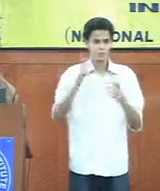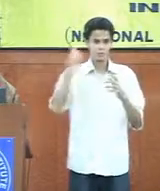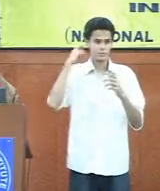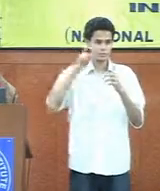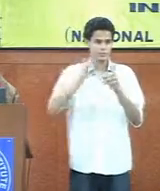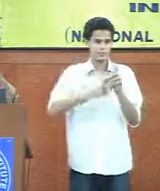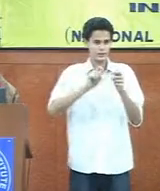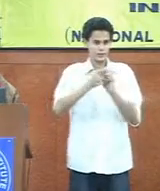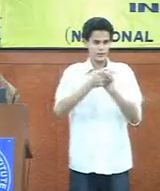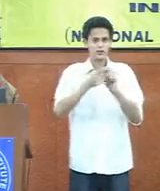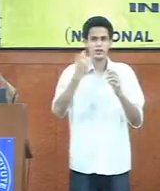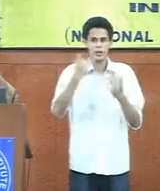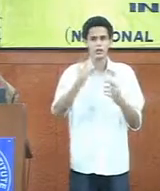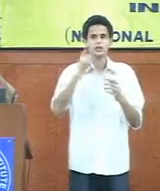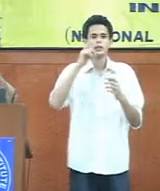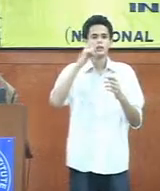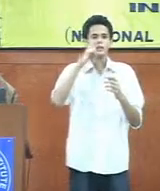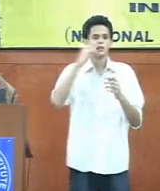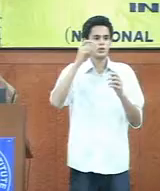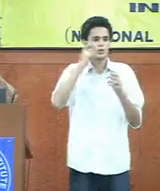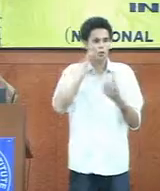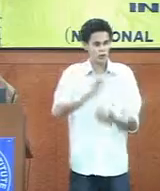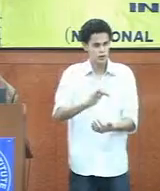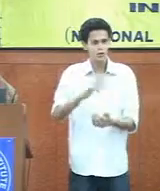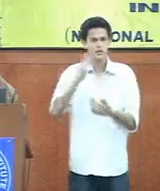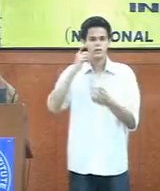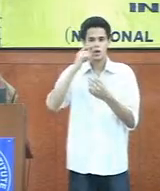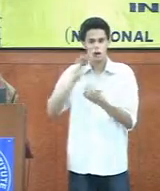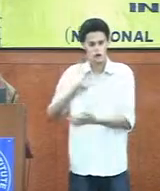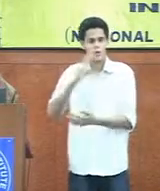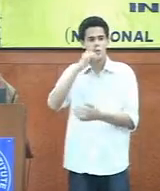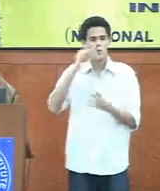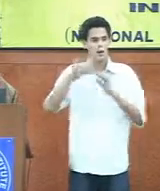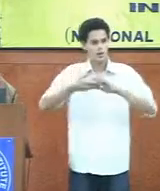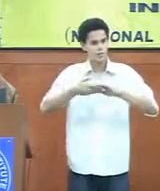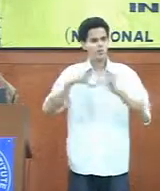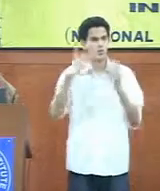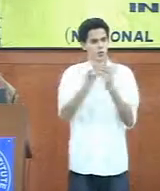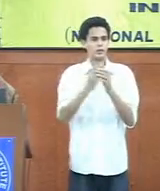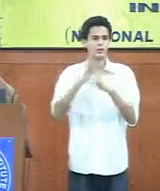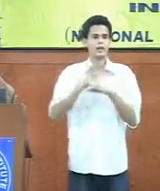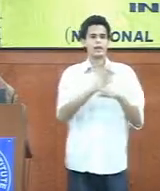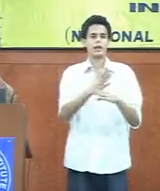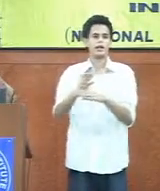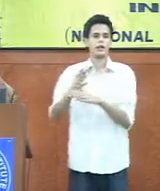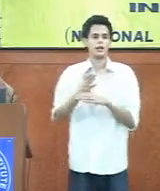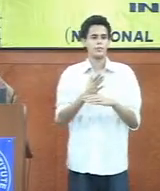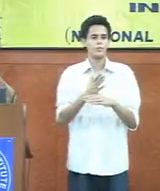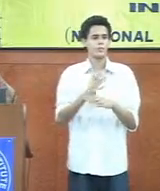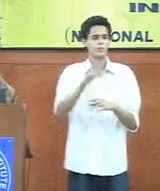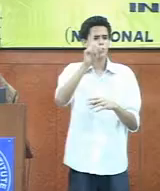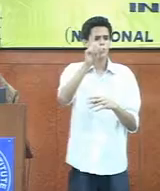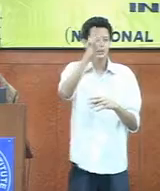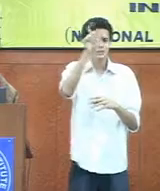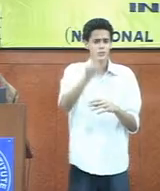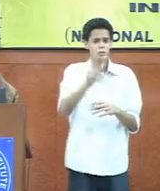among his wife as well as his sons and his daughters. The only person who